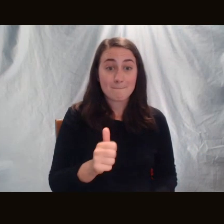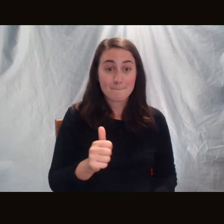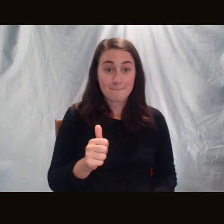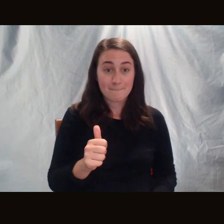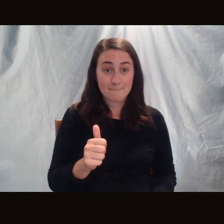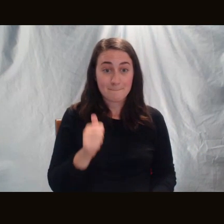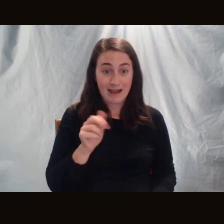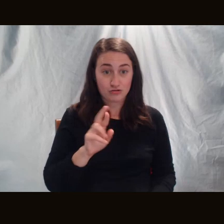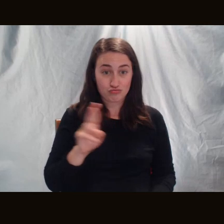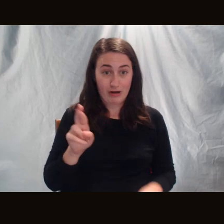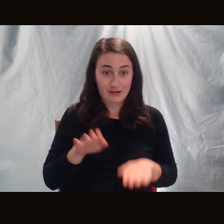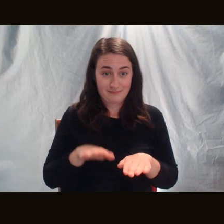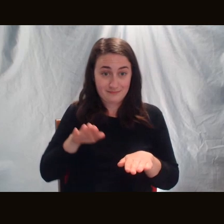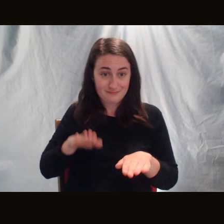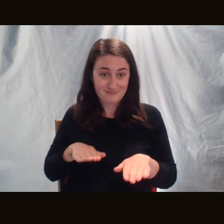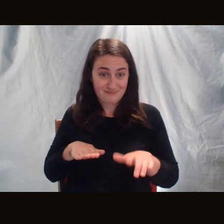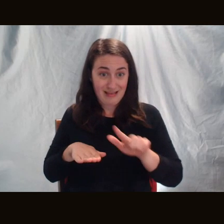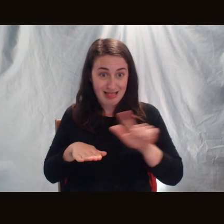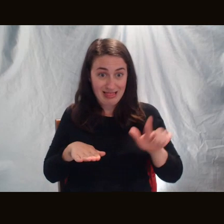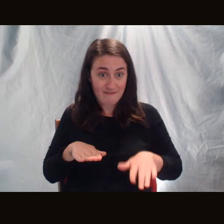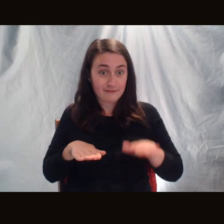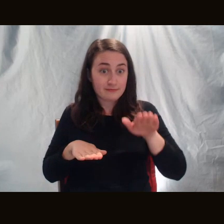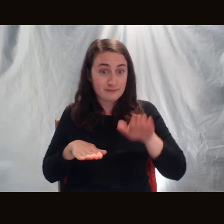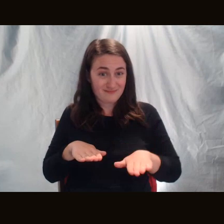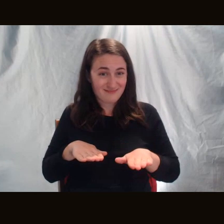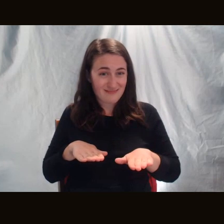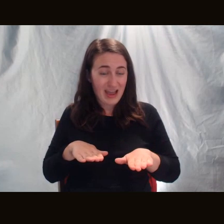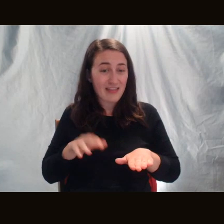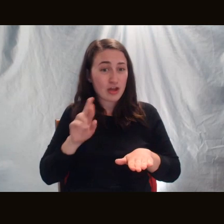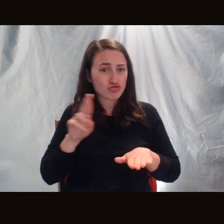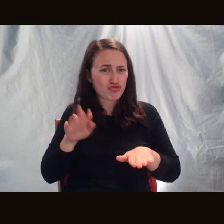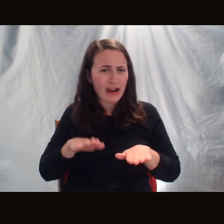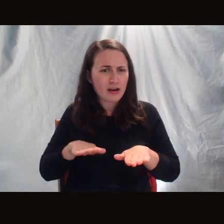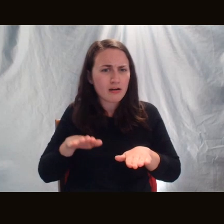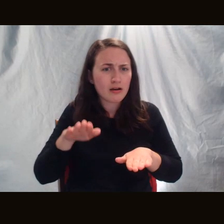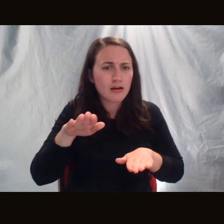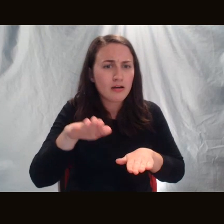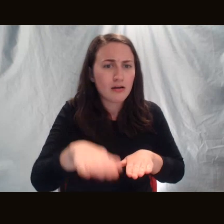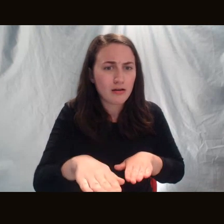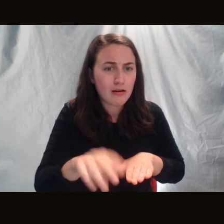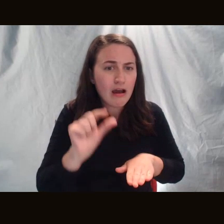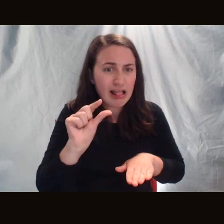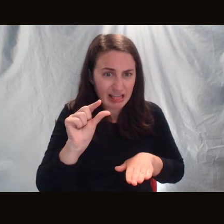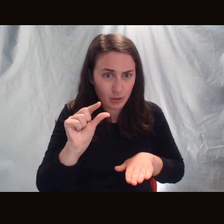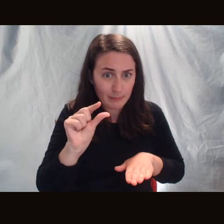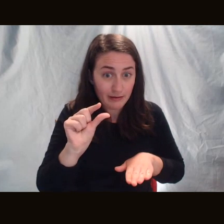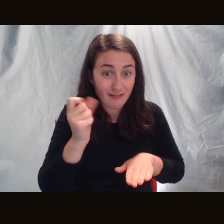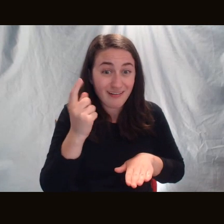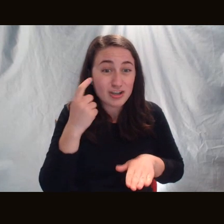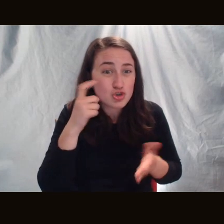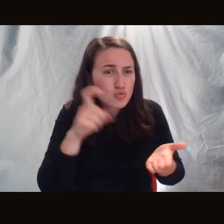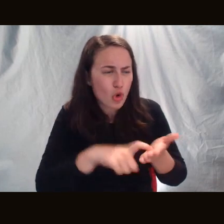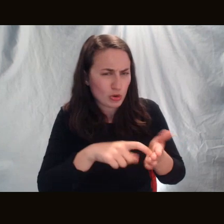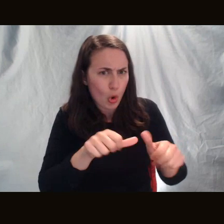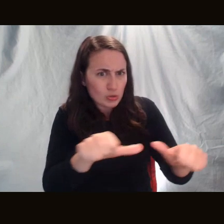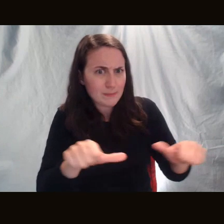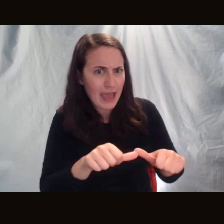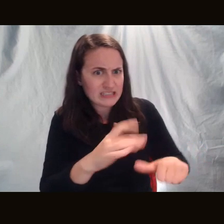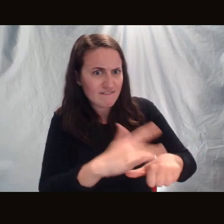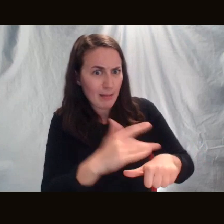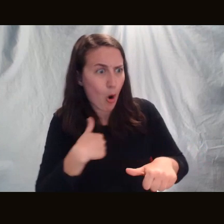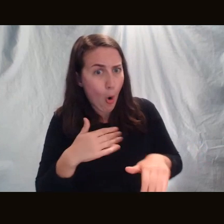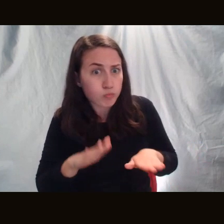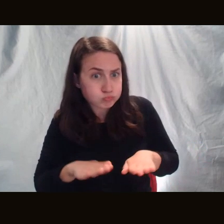in place, and then slightly forward on the right. That happens as you see the space being created. Once you see that